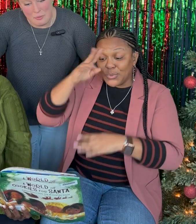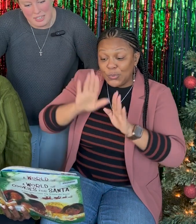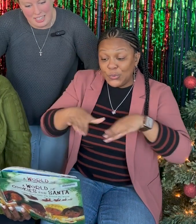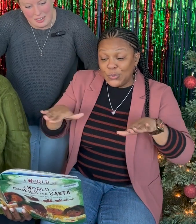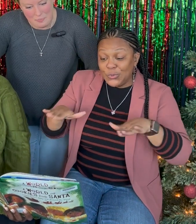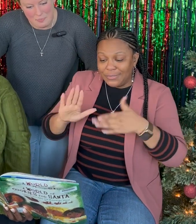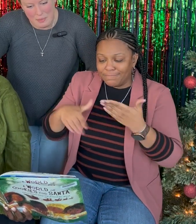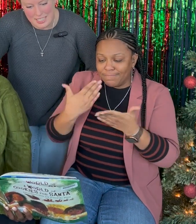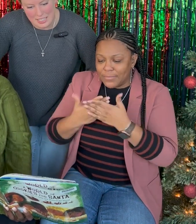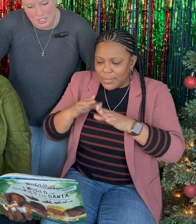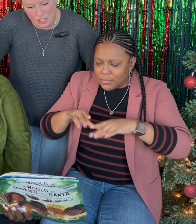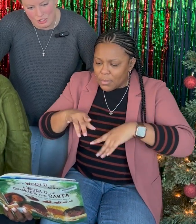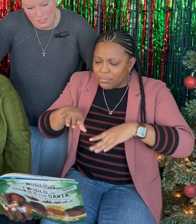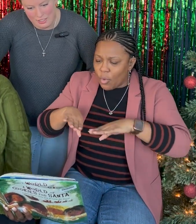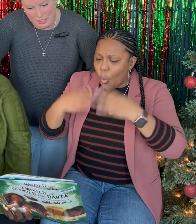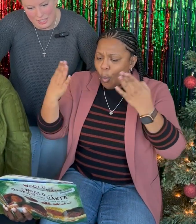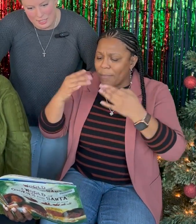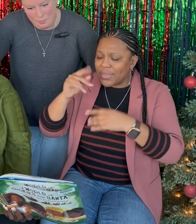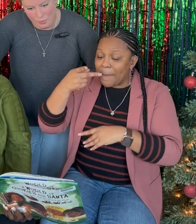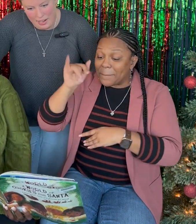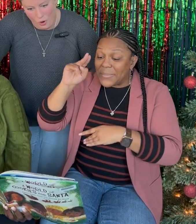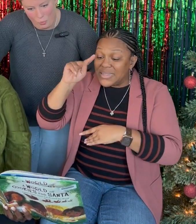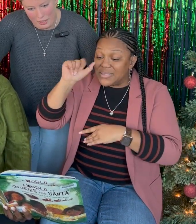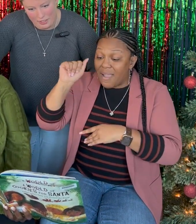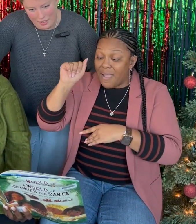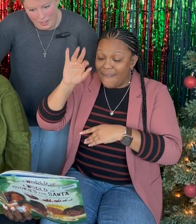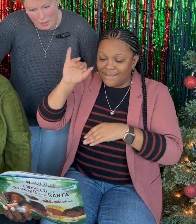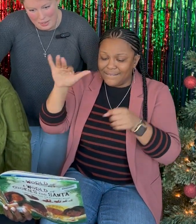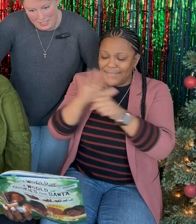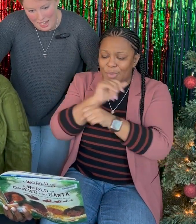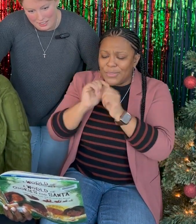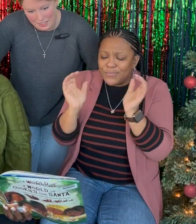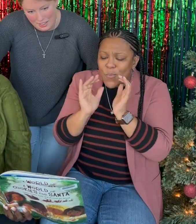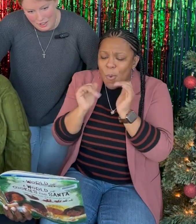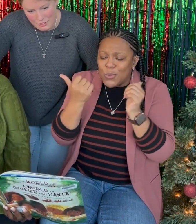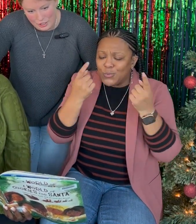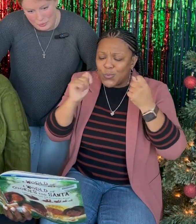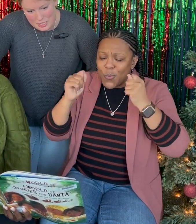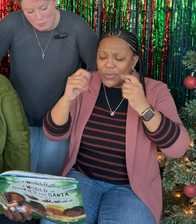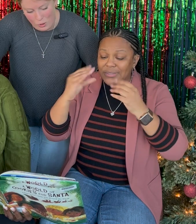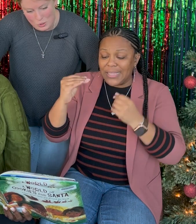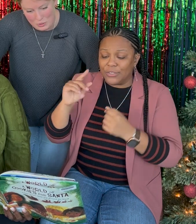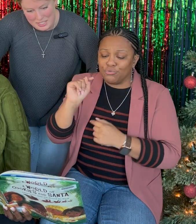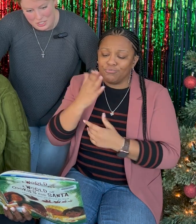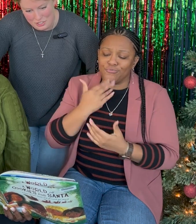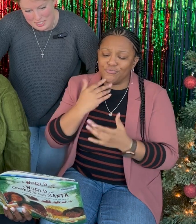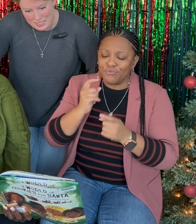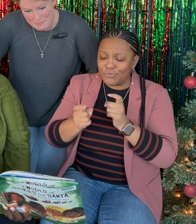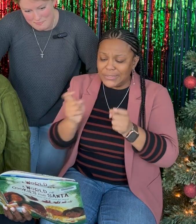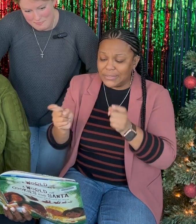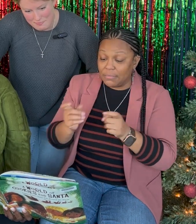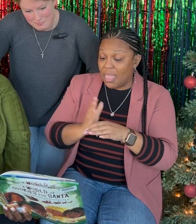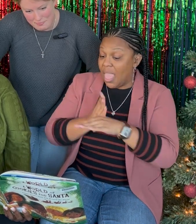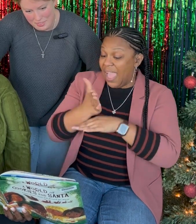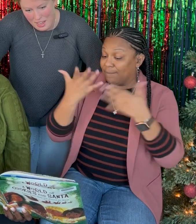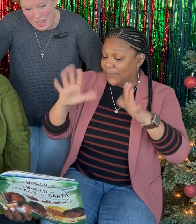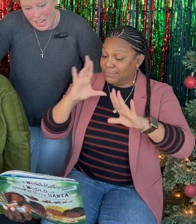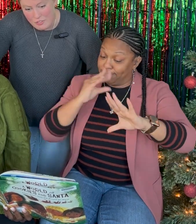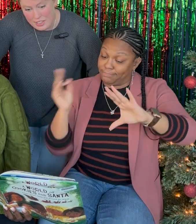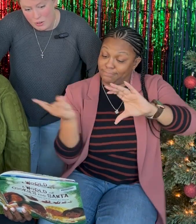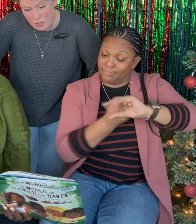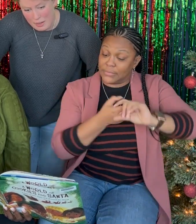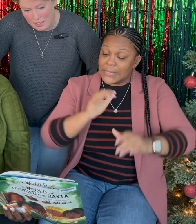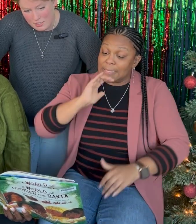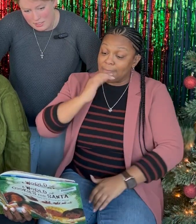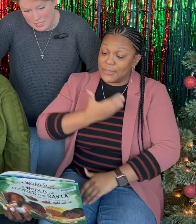Just after midnight, Mexican children get to break open a piñata filled with small toys and treats.